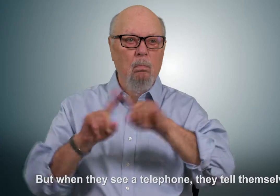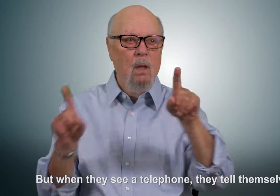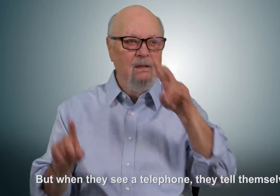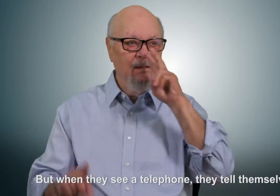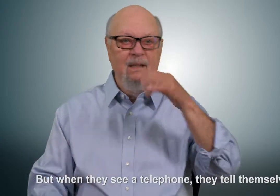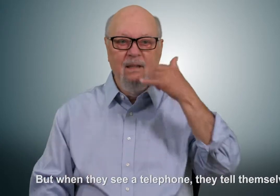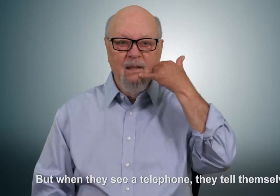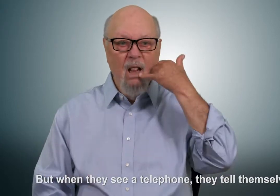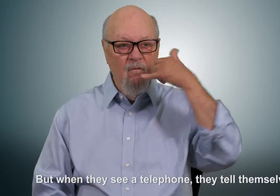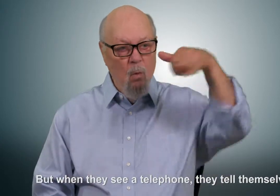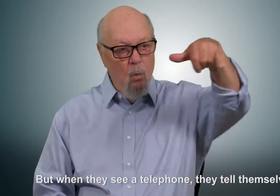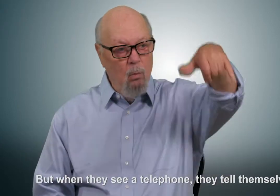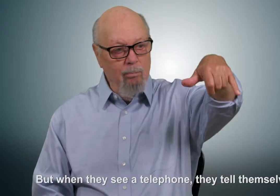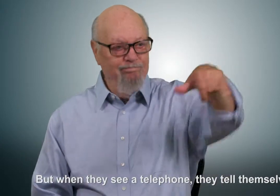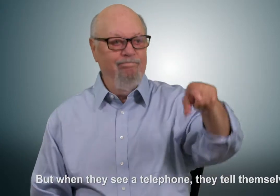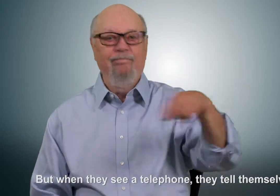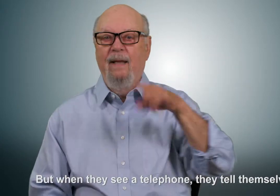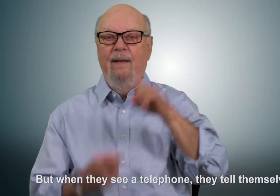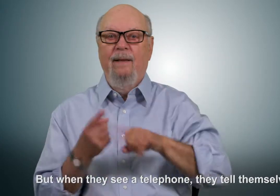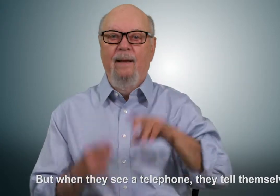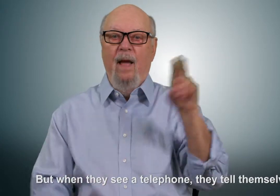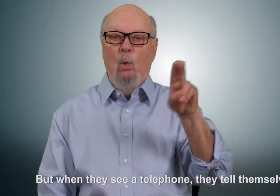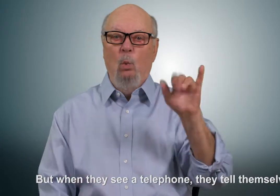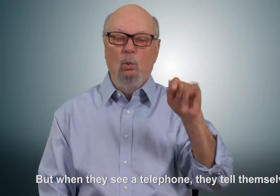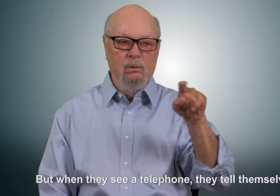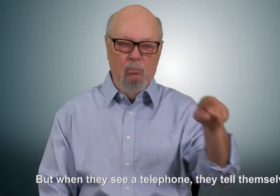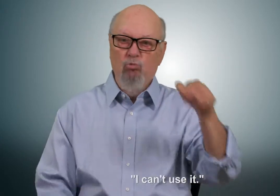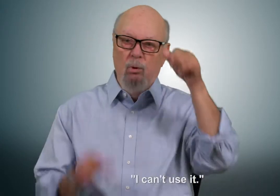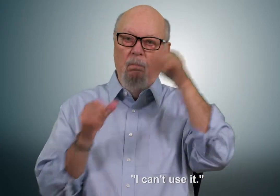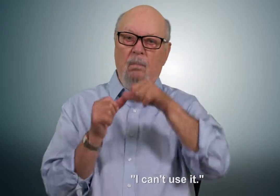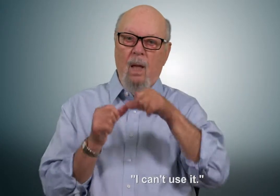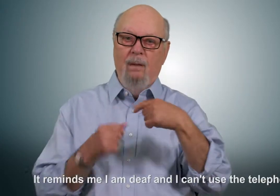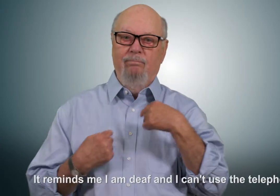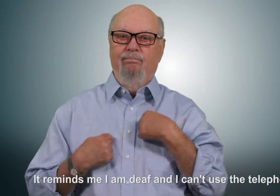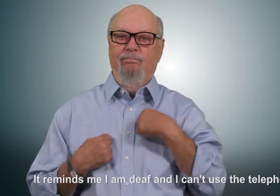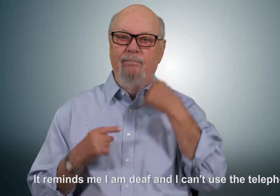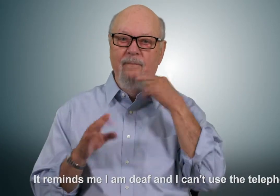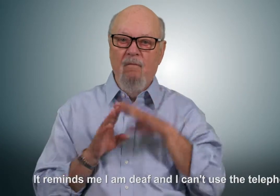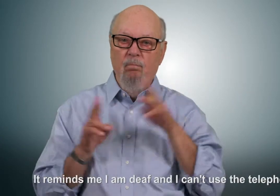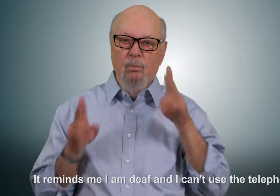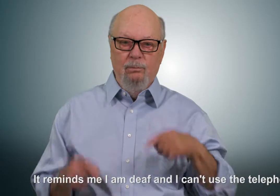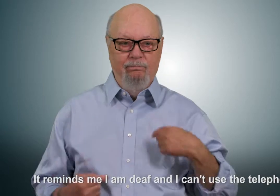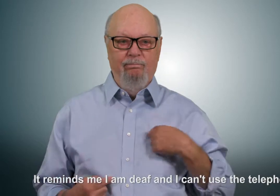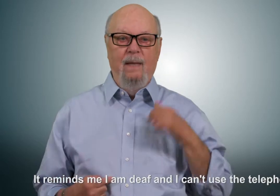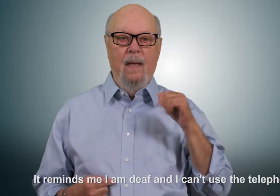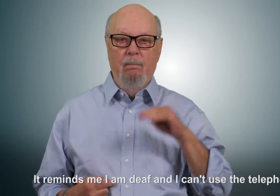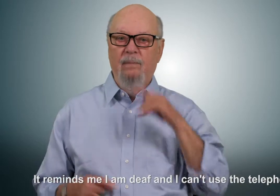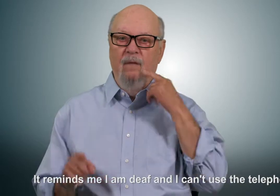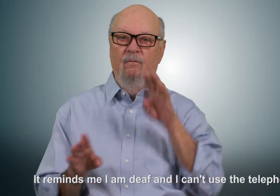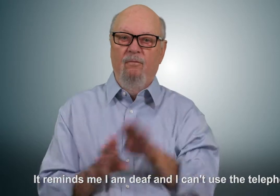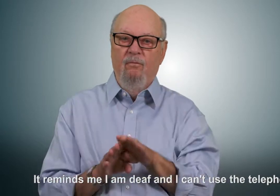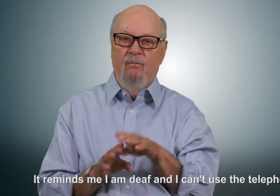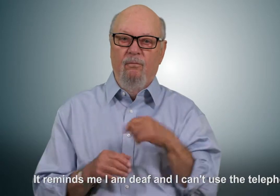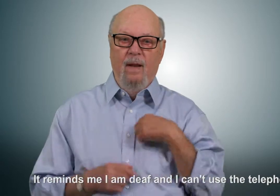But when they see a telephone, they tell themselves, I can't use it. It reminds me I am deaf, and I can't use the telephone.